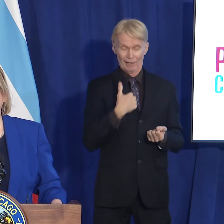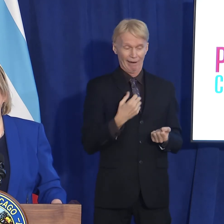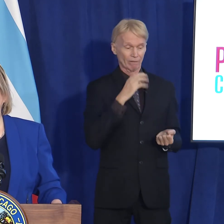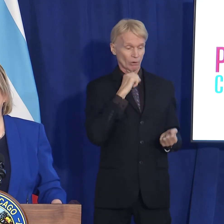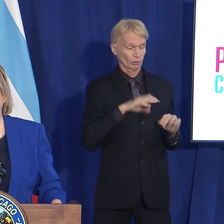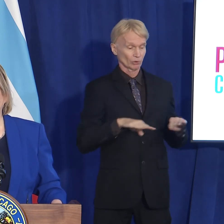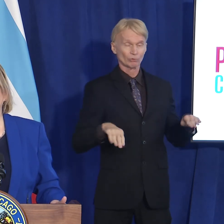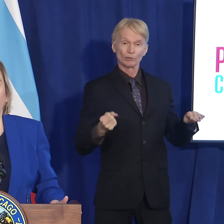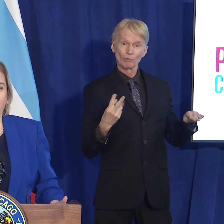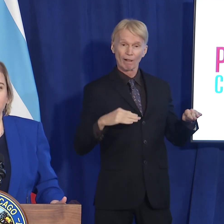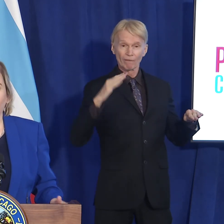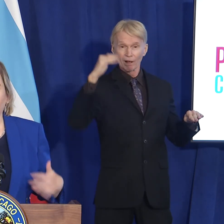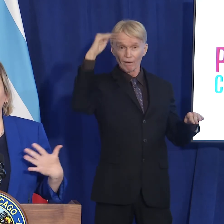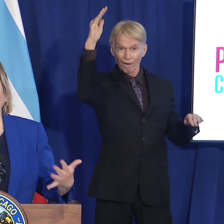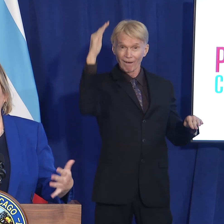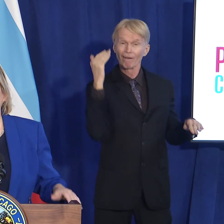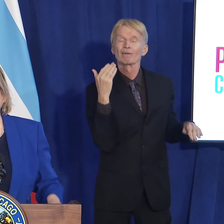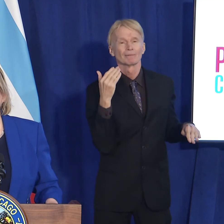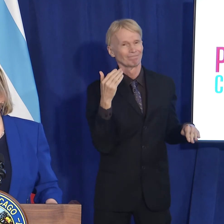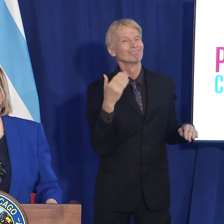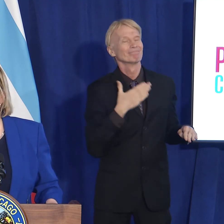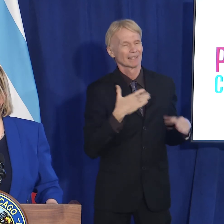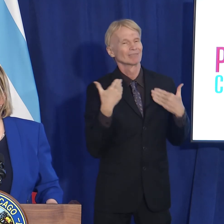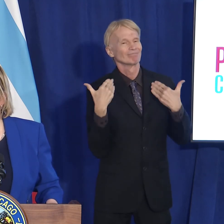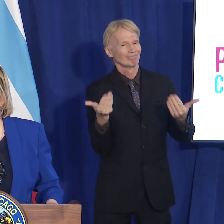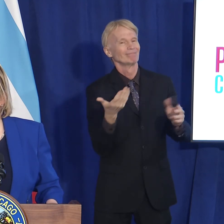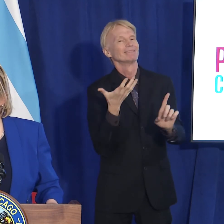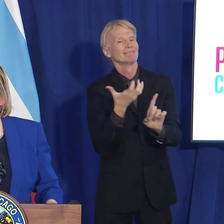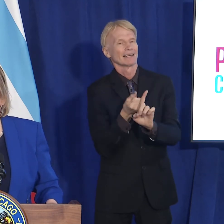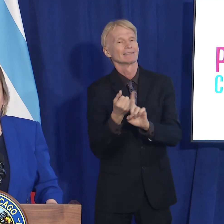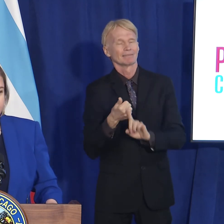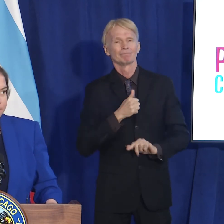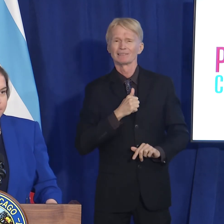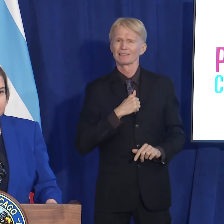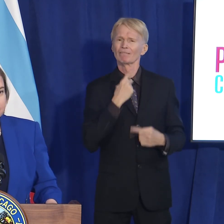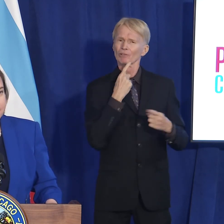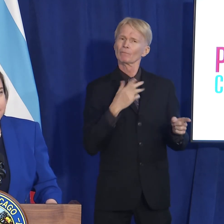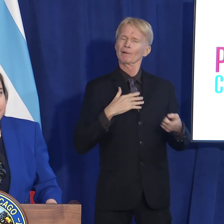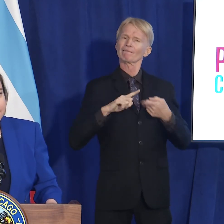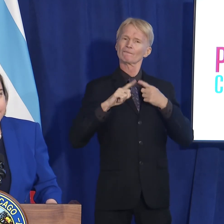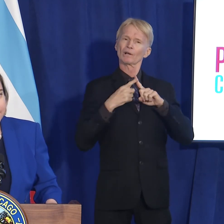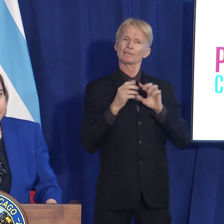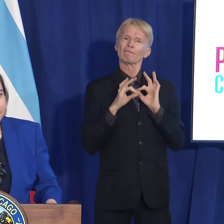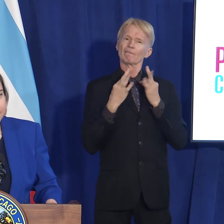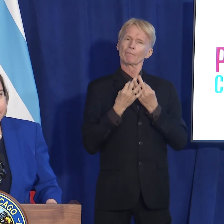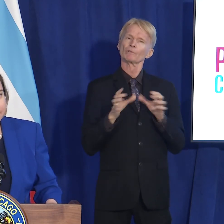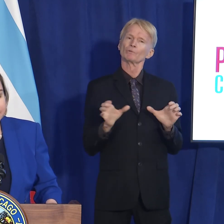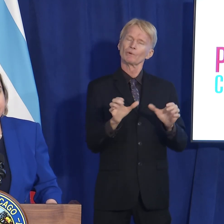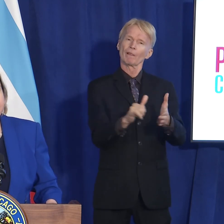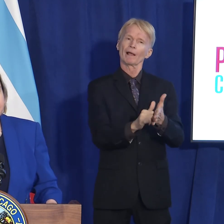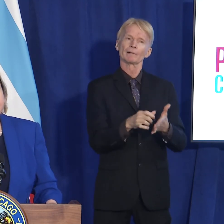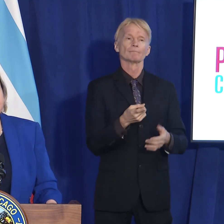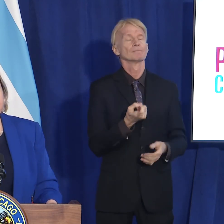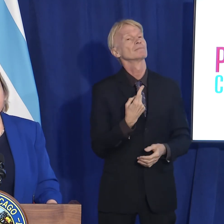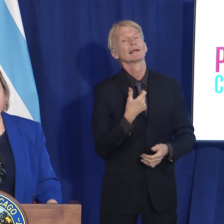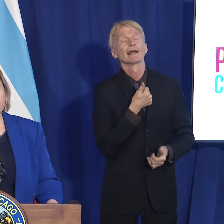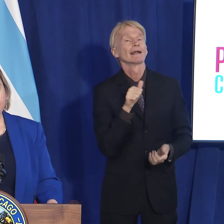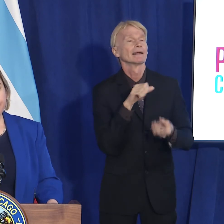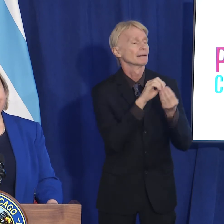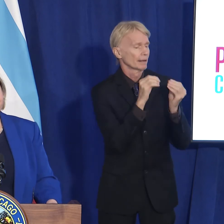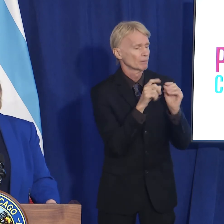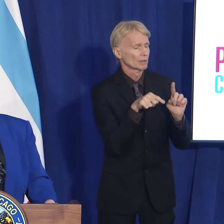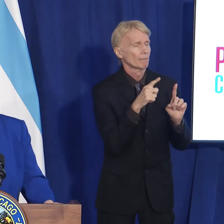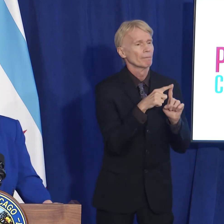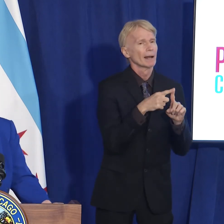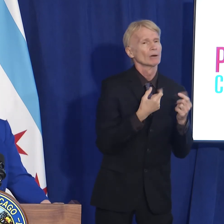and get that vaccine. And that's what I have told my own friends and family to do. Any update on canvassing numbers, such as response rate,